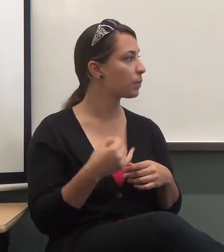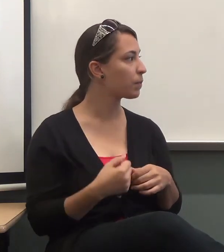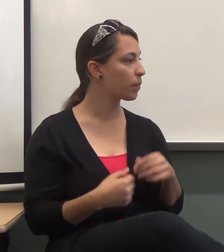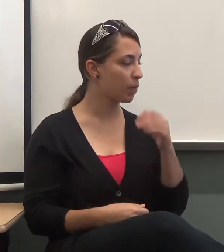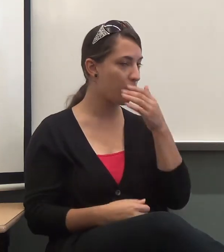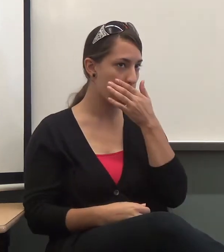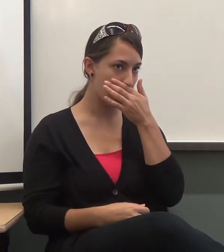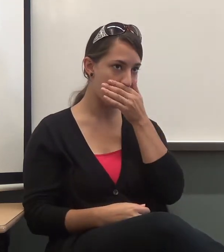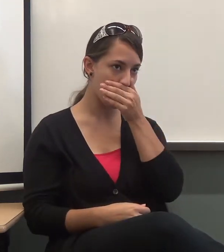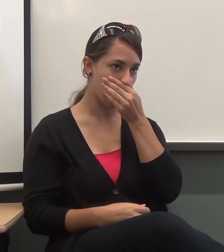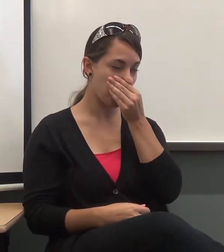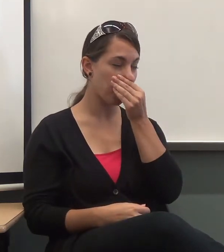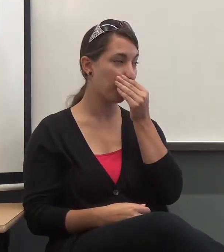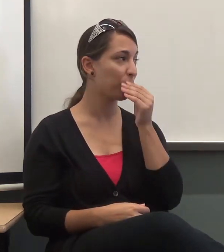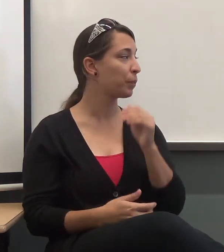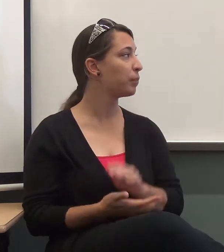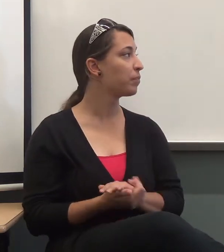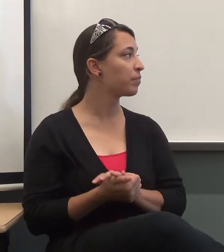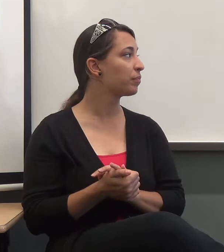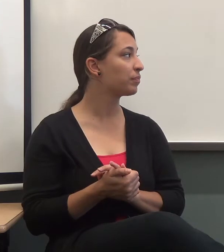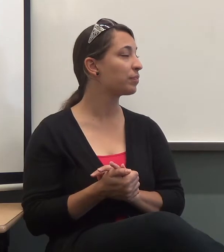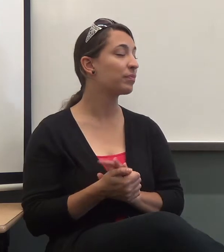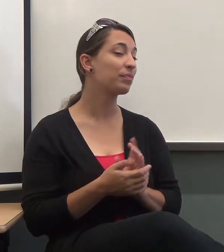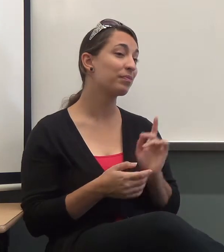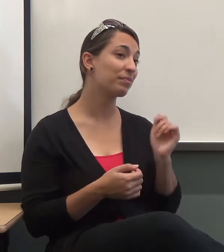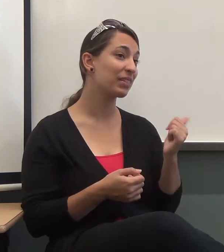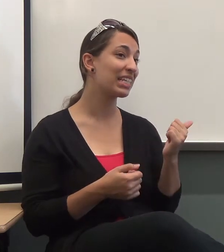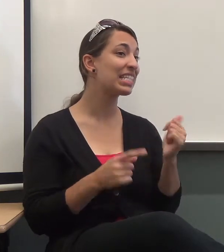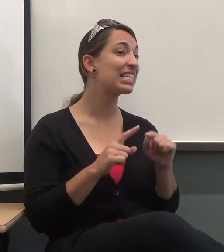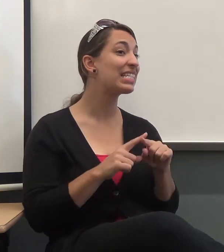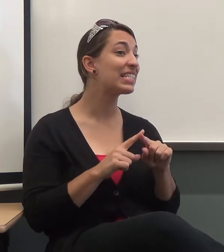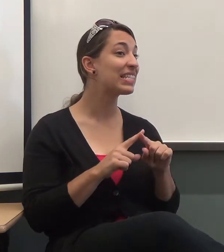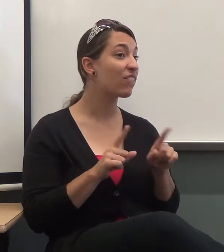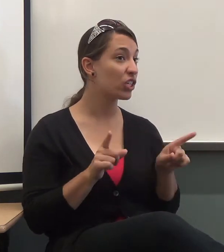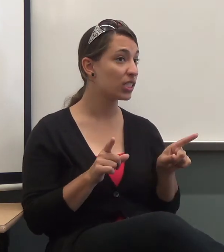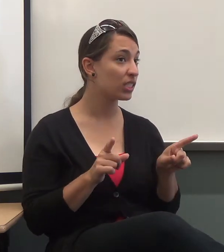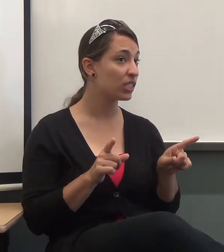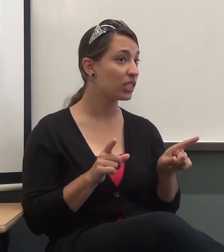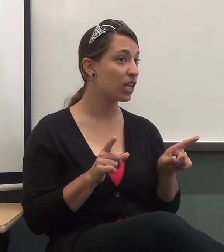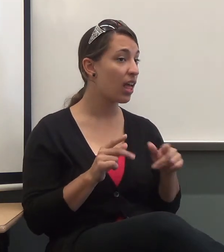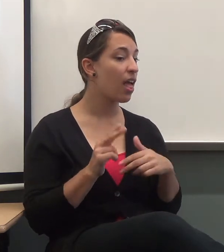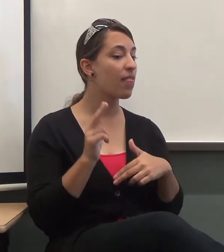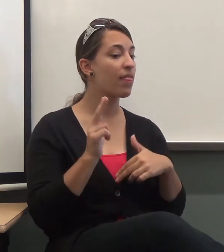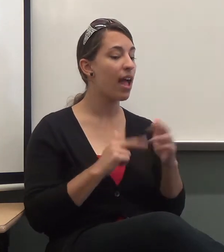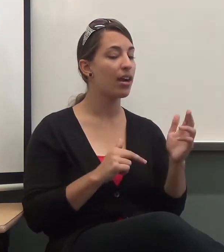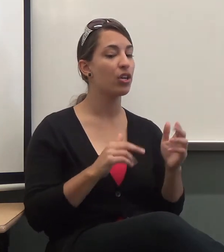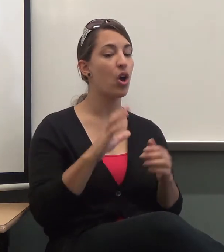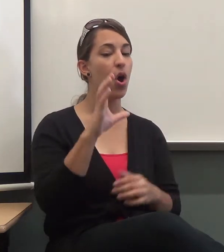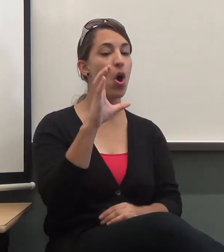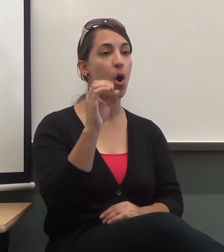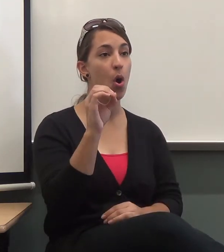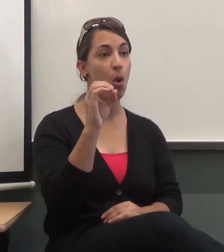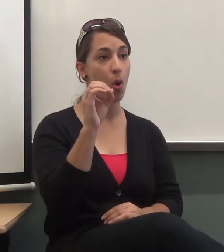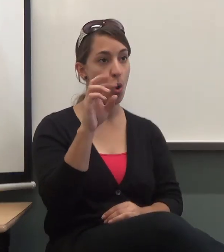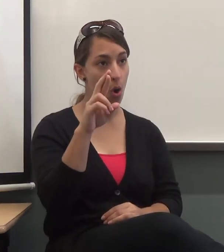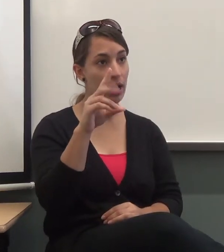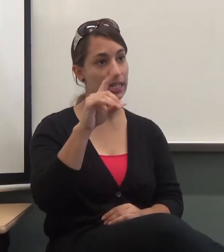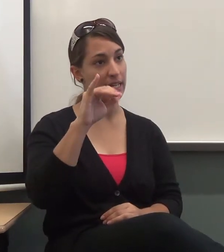This is different. This is different than a coordinating conjunction because with a coordinating